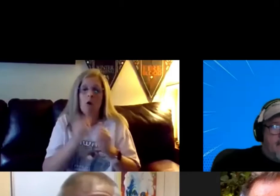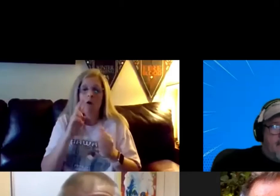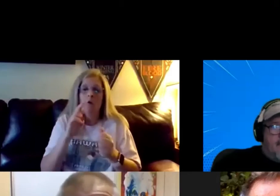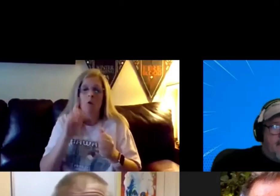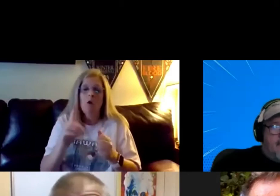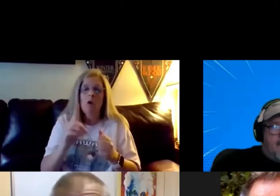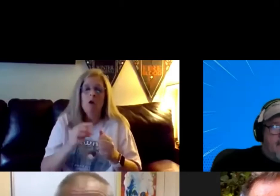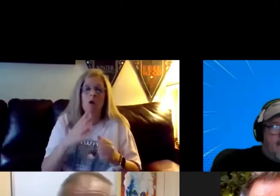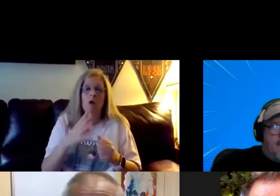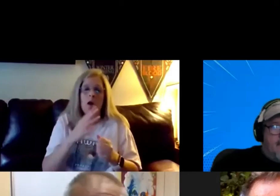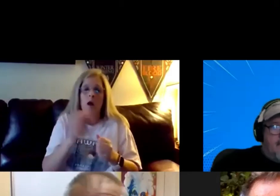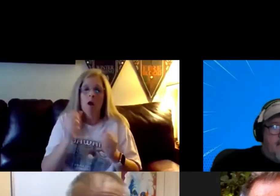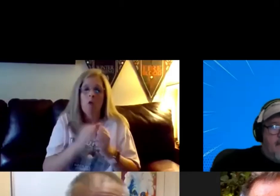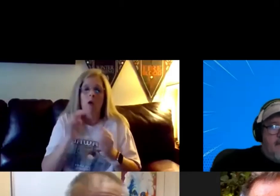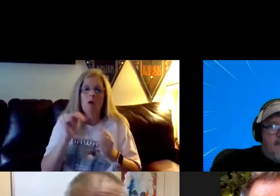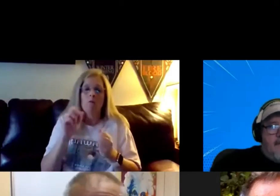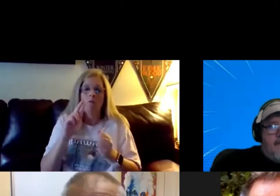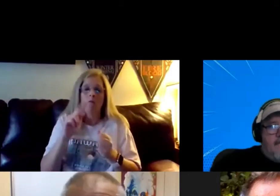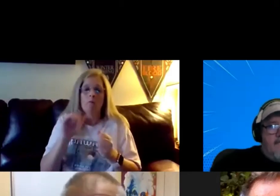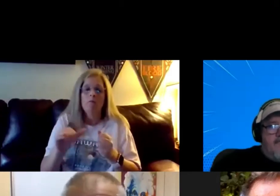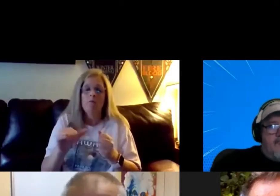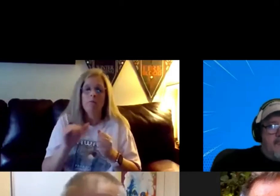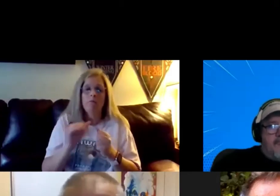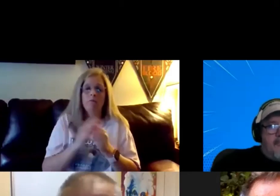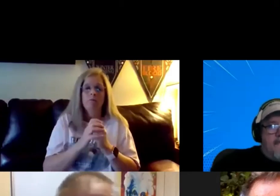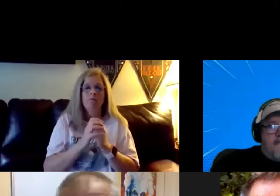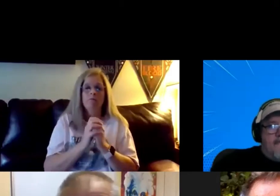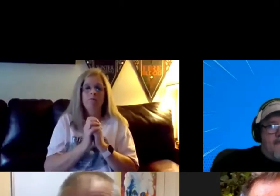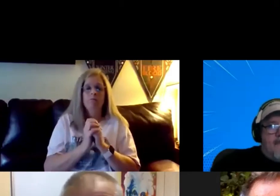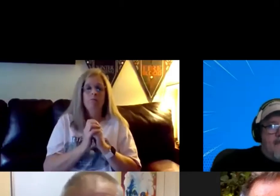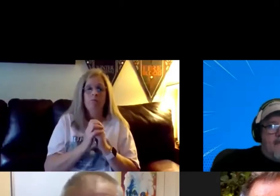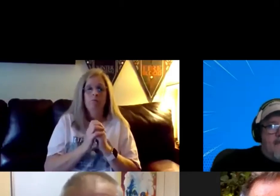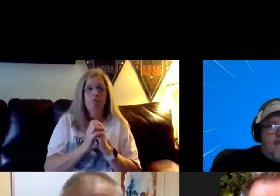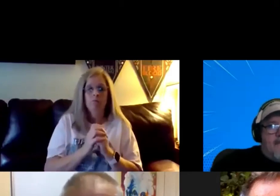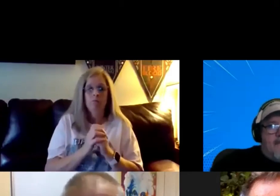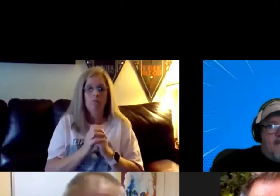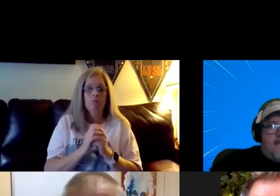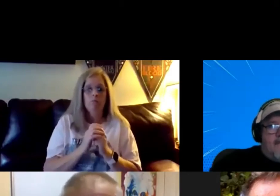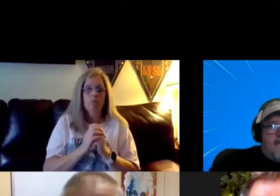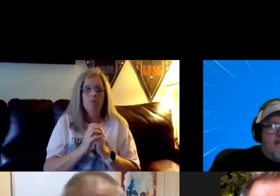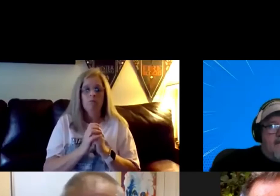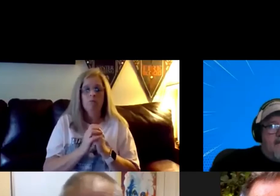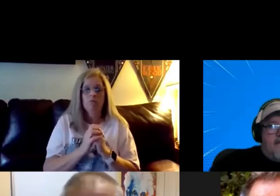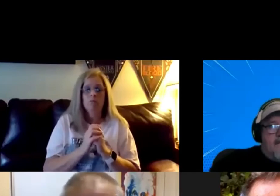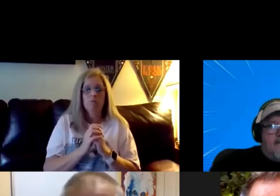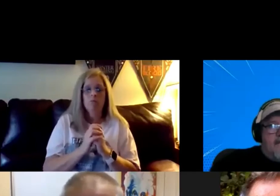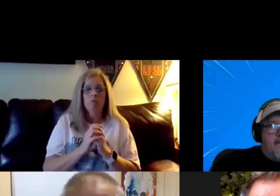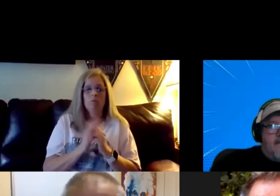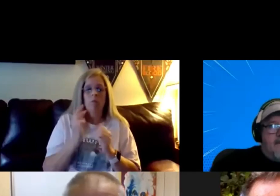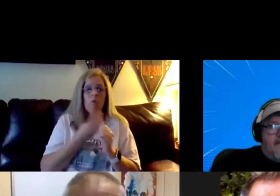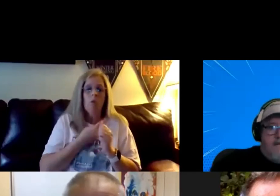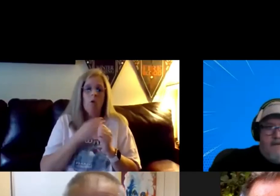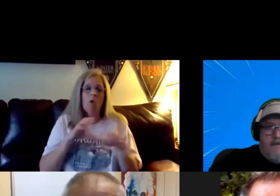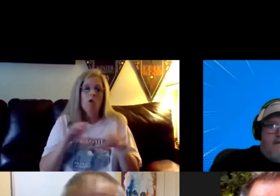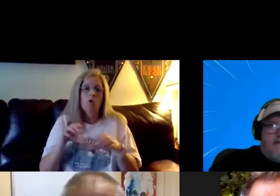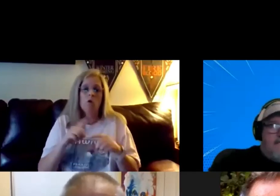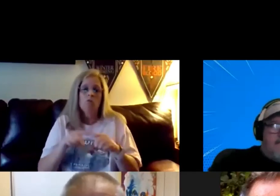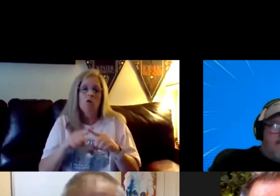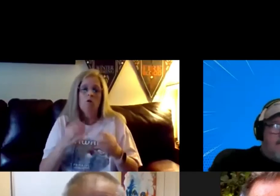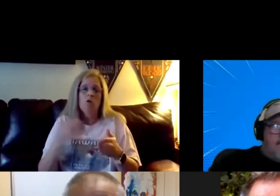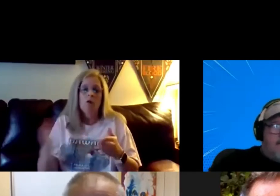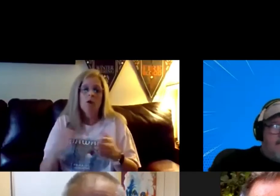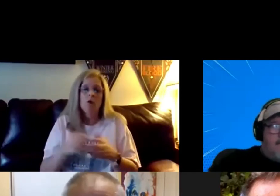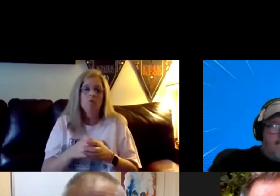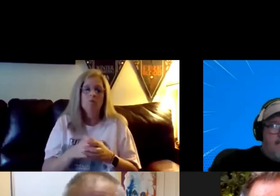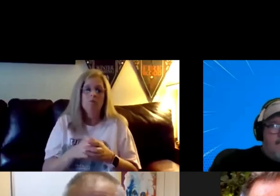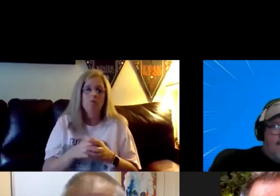with Marty, and we were sort of doing different things, different platforms, and